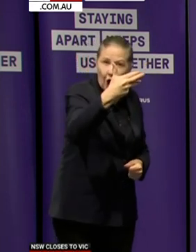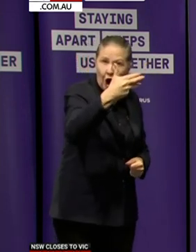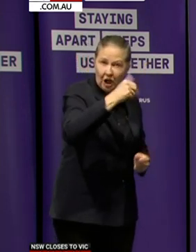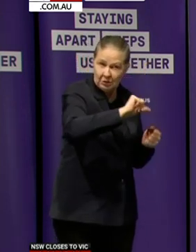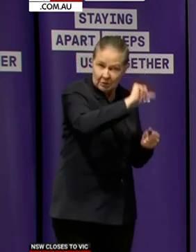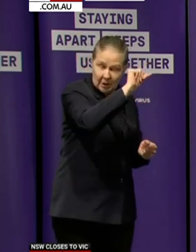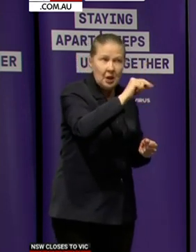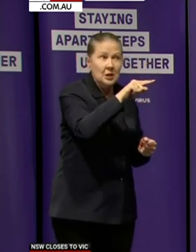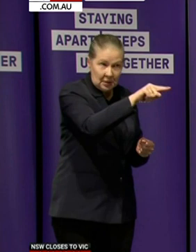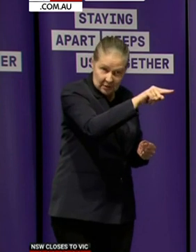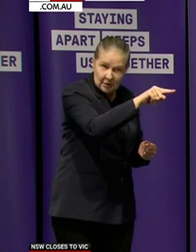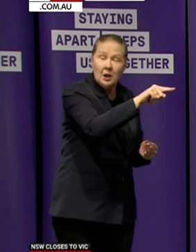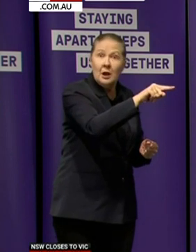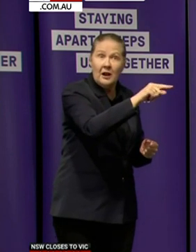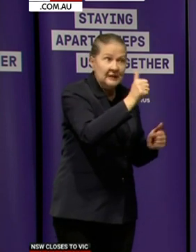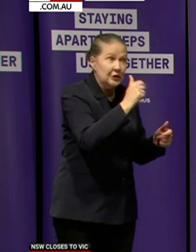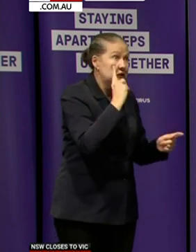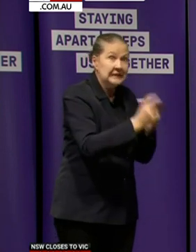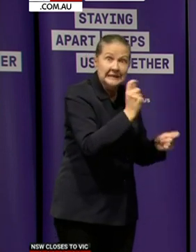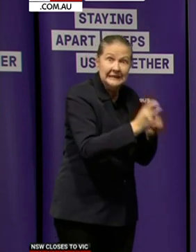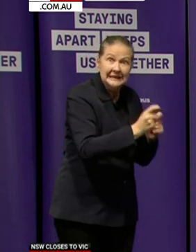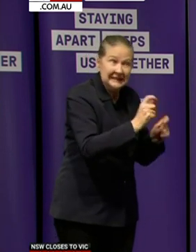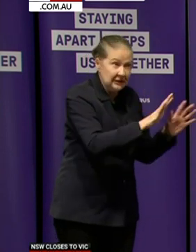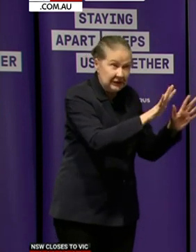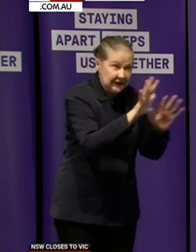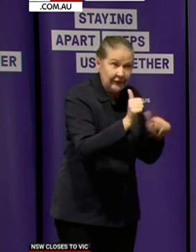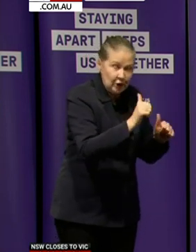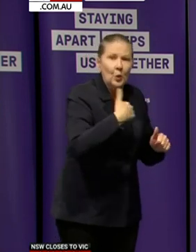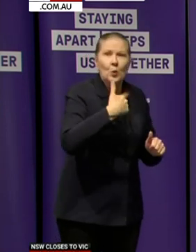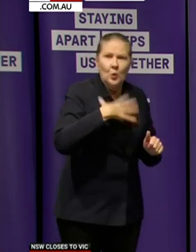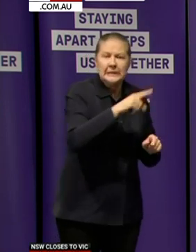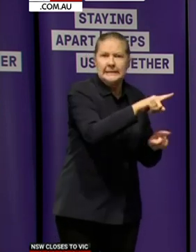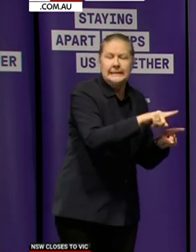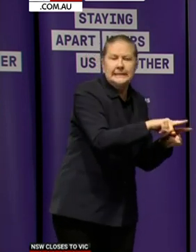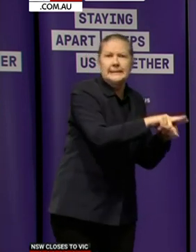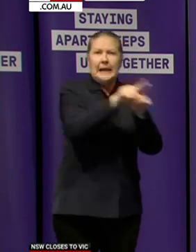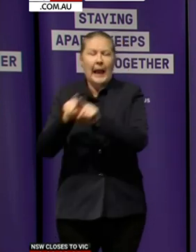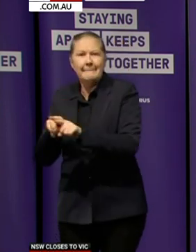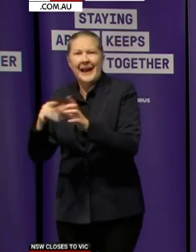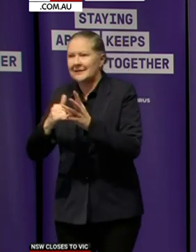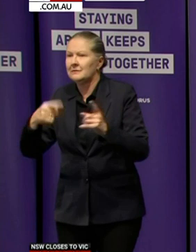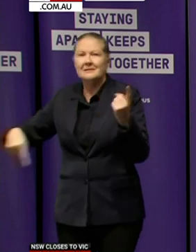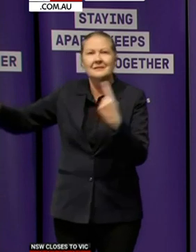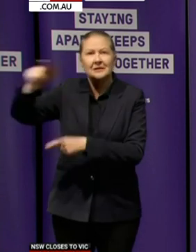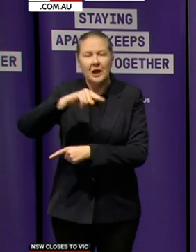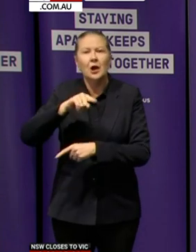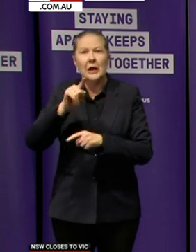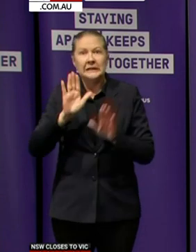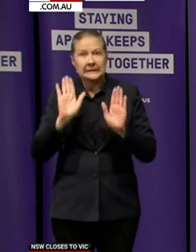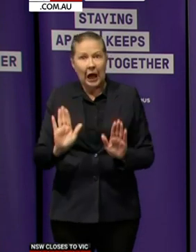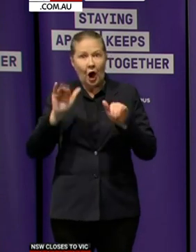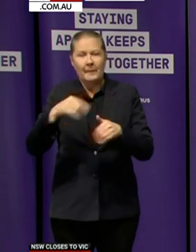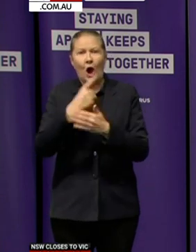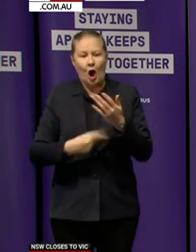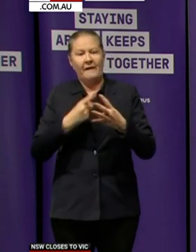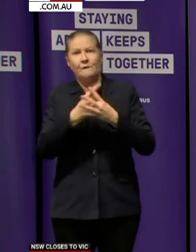rest of Melbourne will move to at 11:59 p.m. tomorrow night. A stay at home with 4 reasons to leave. Now,